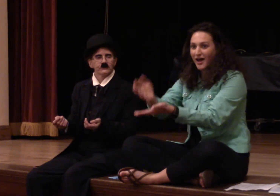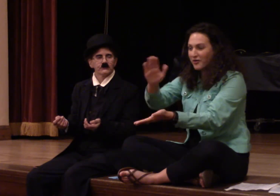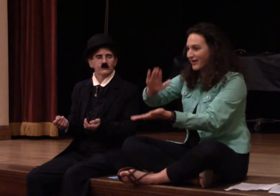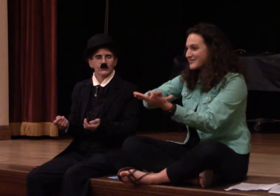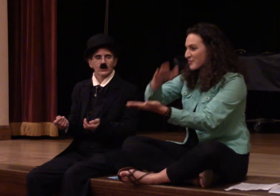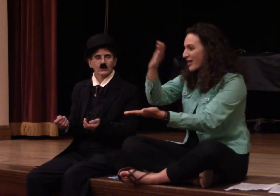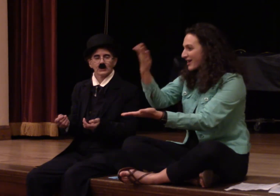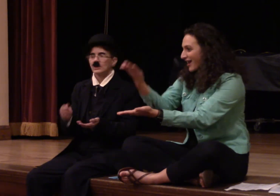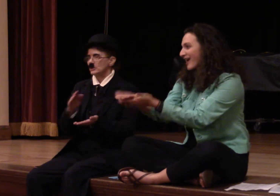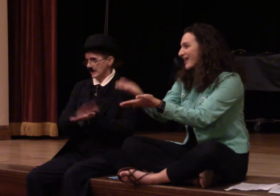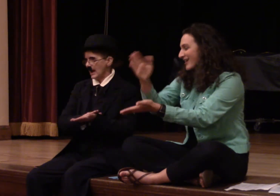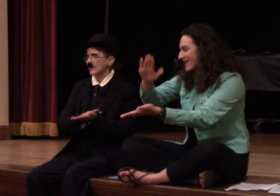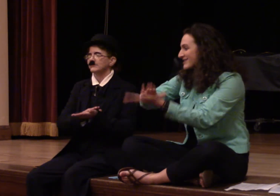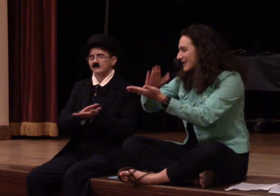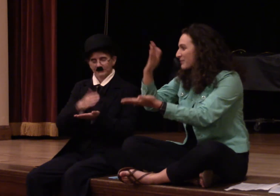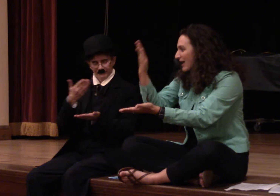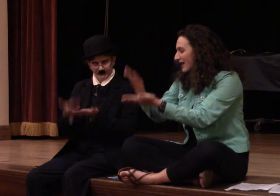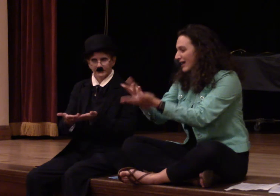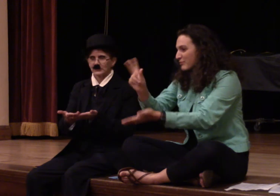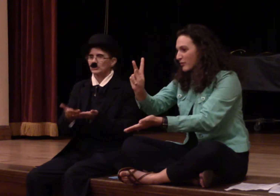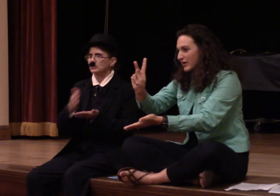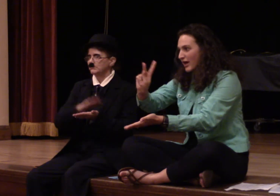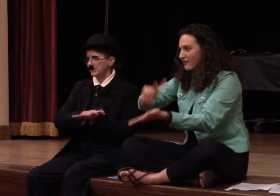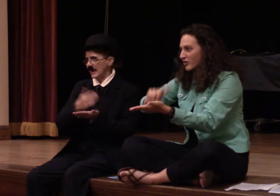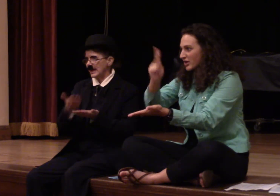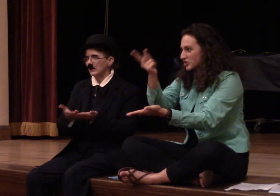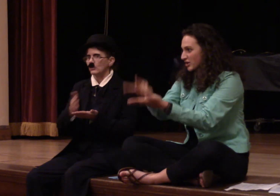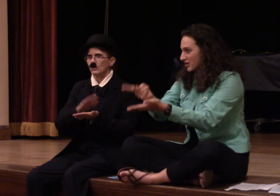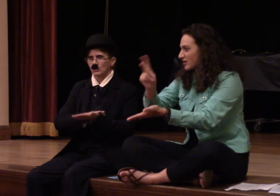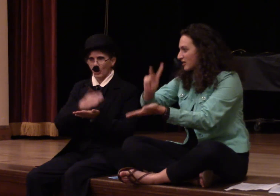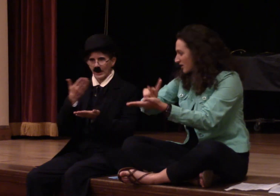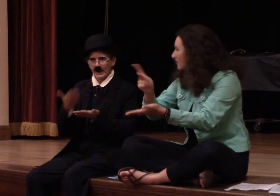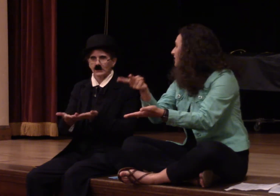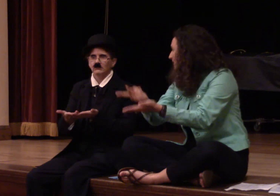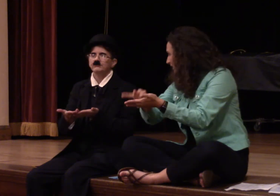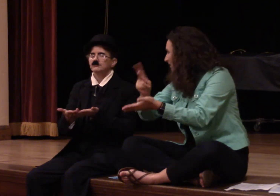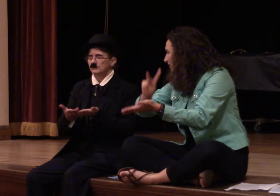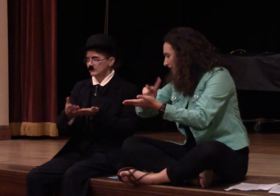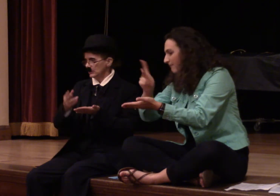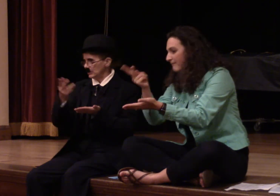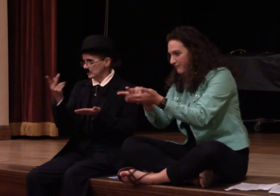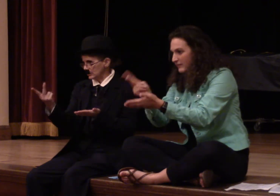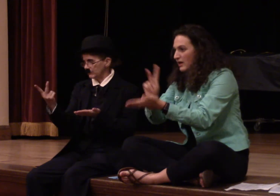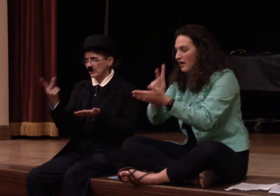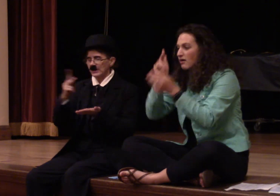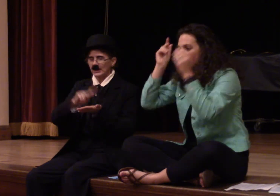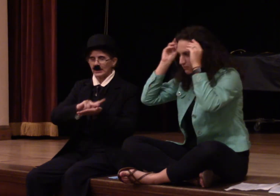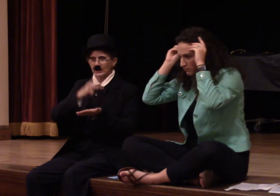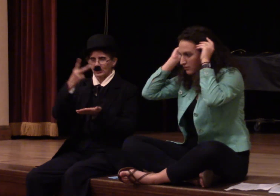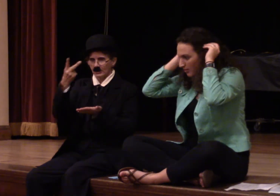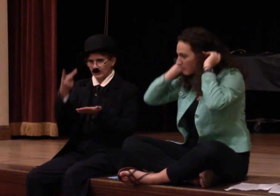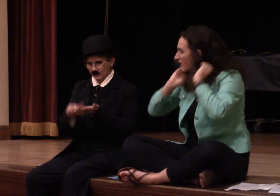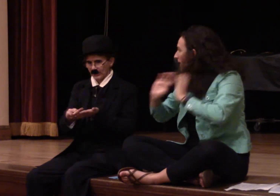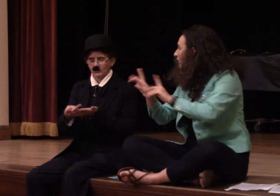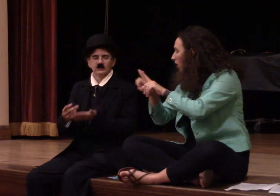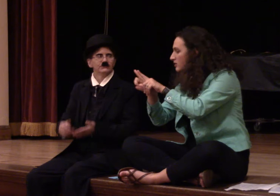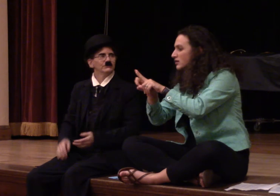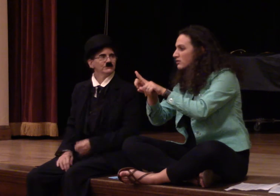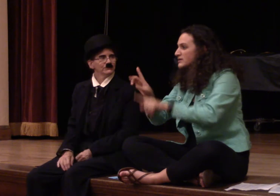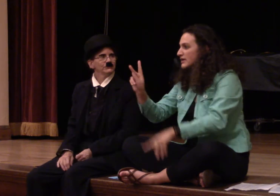okay, so pancake. Yeah. It's like pancake, but with a K for kitchen. Cooking. Yep. Kitchen. Yep, and I've also seen it